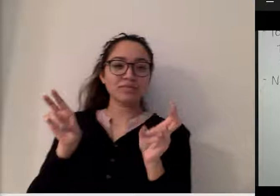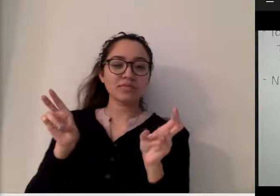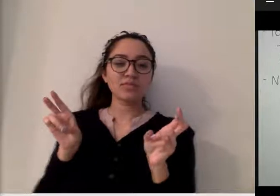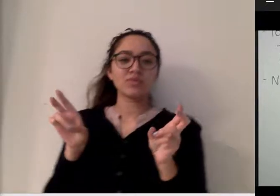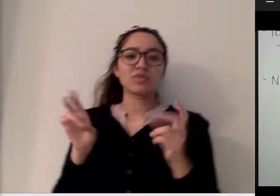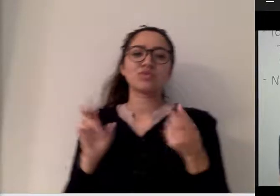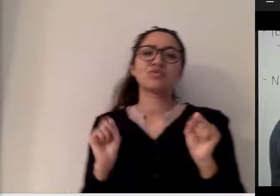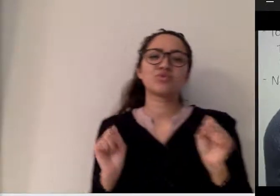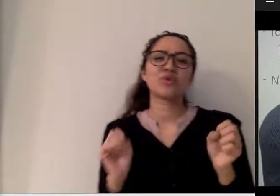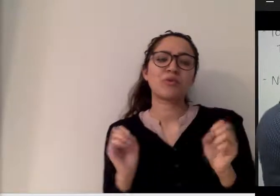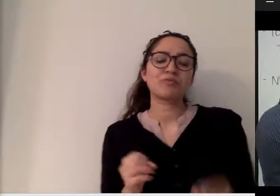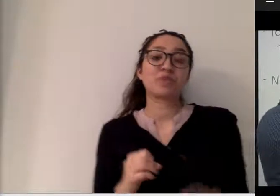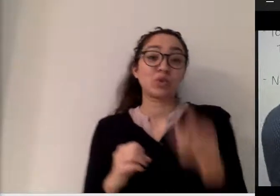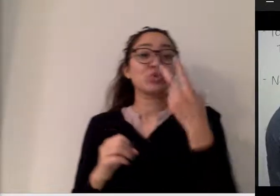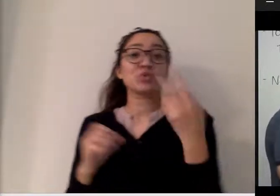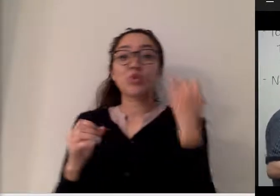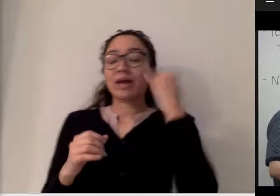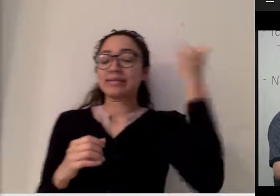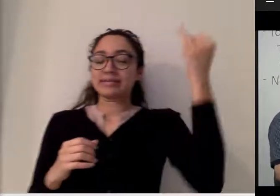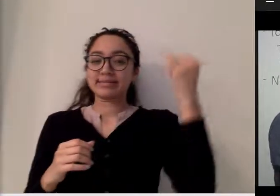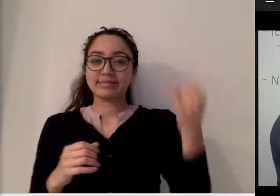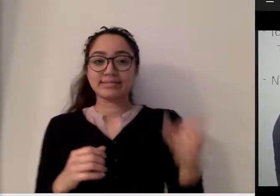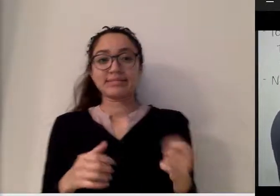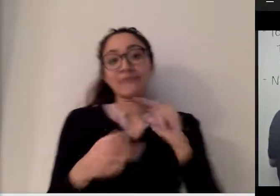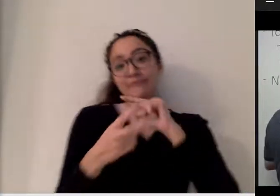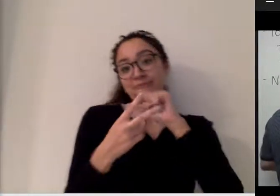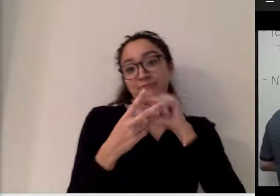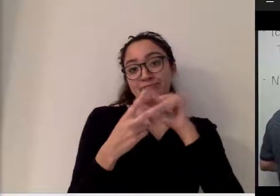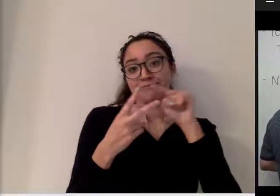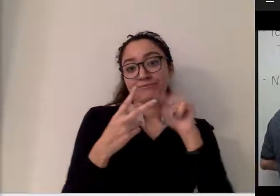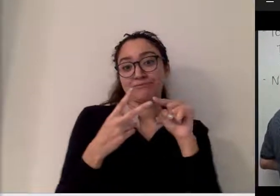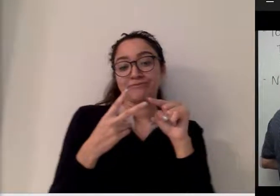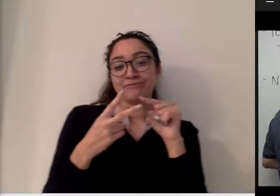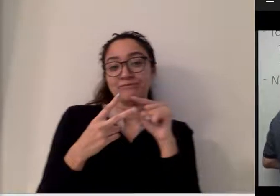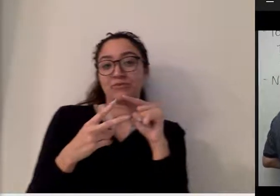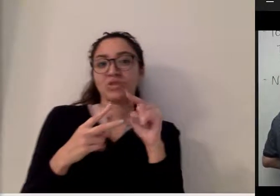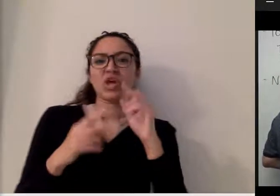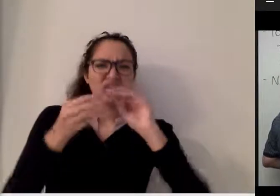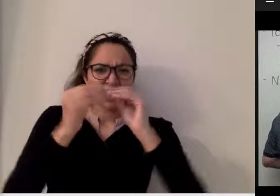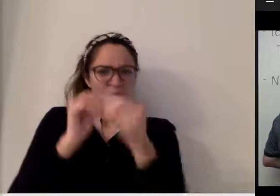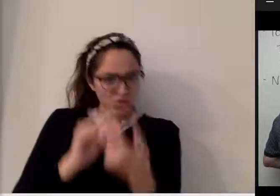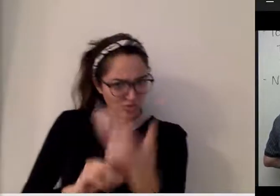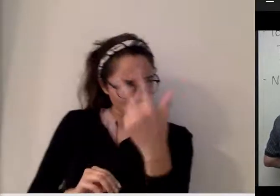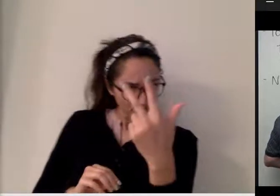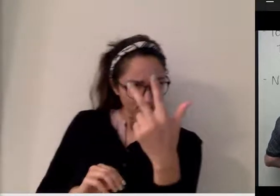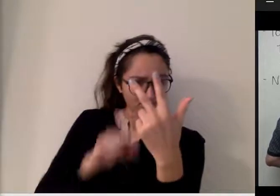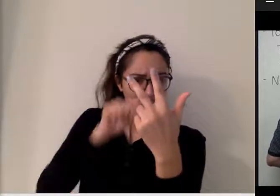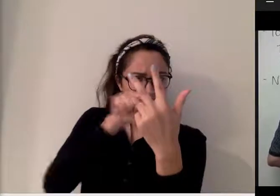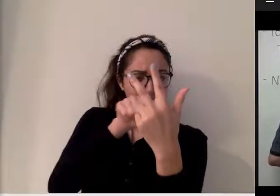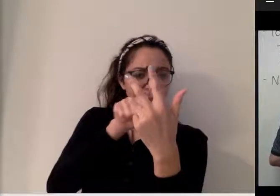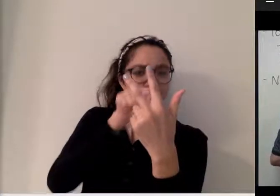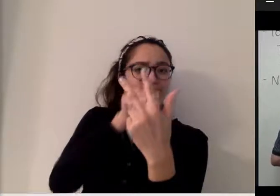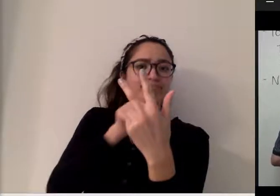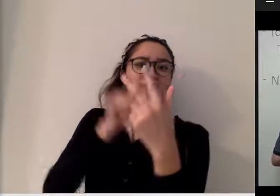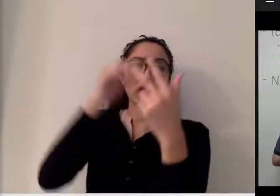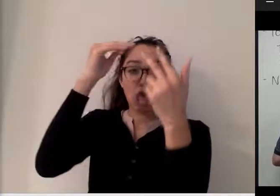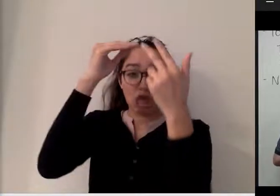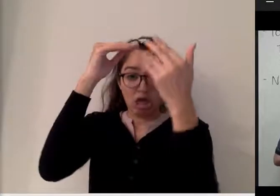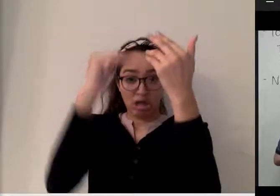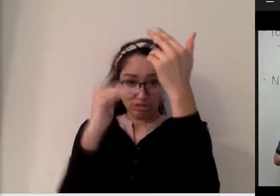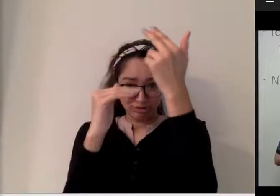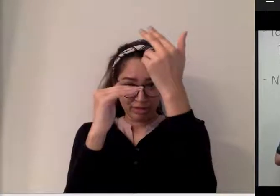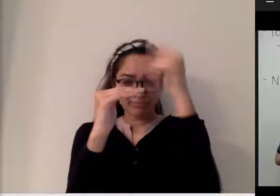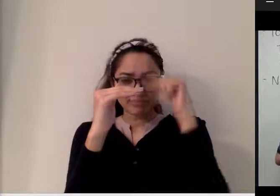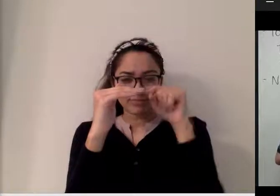another one. 2 ideas, okay? The first one, so again, this is under number 3, is to learn how to